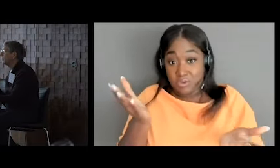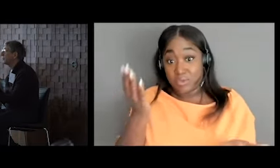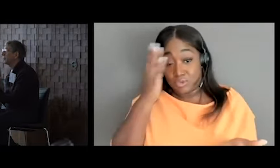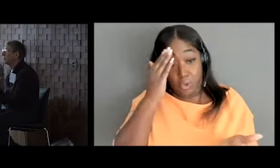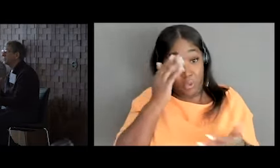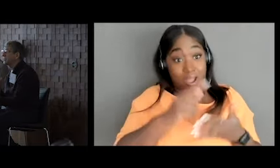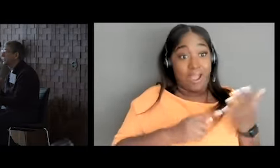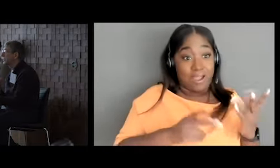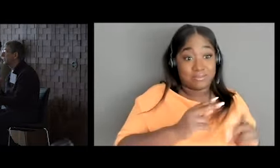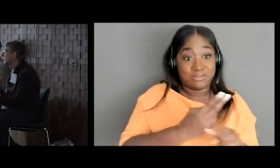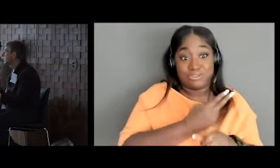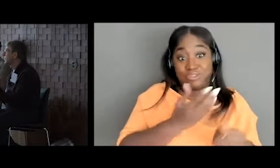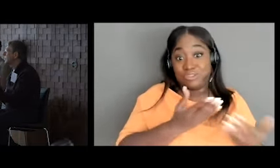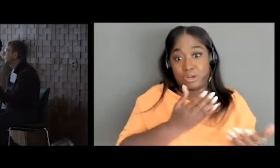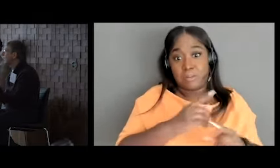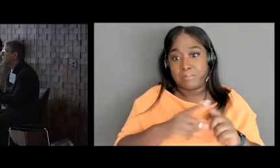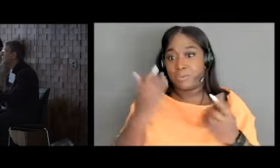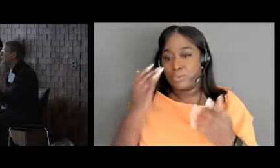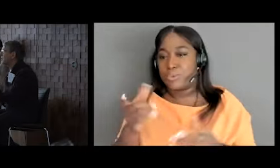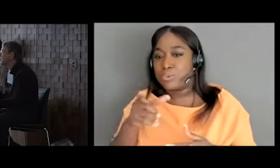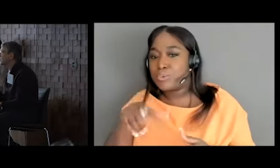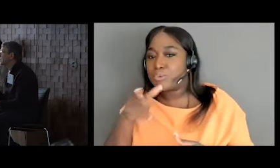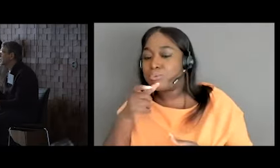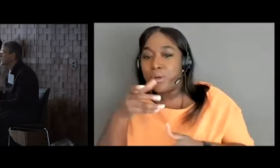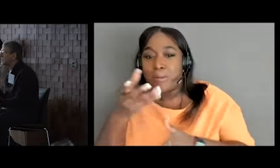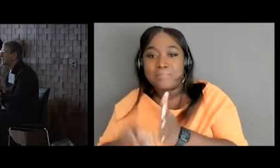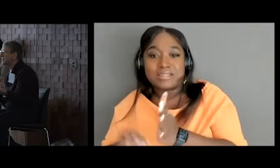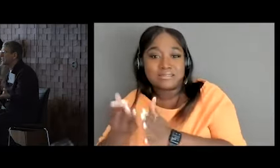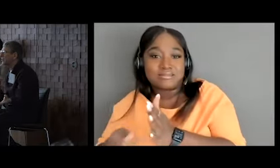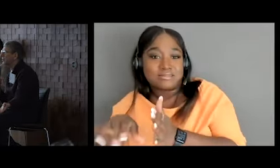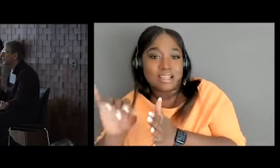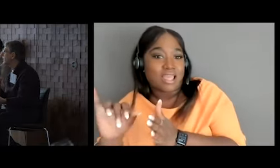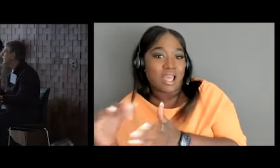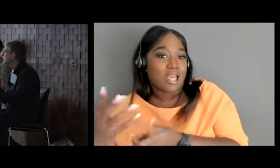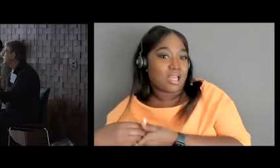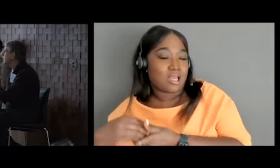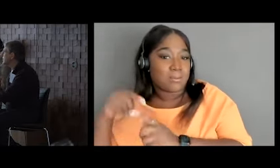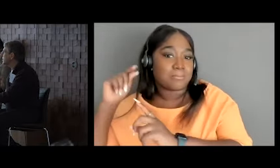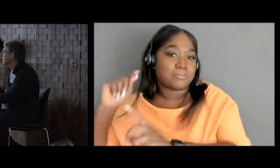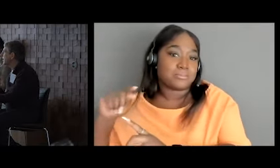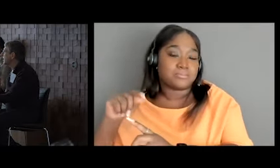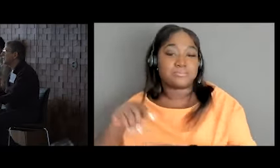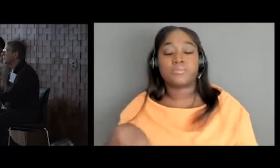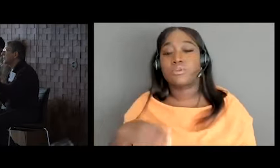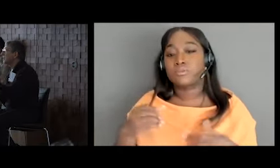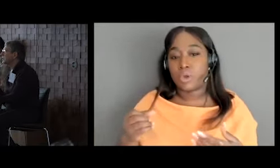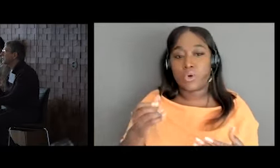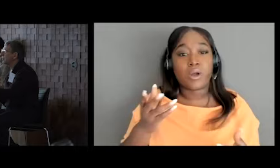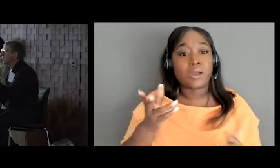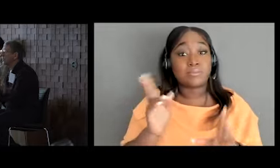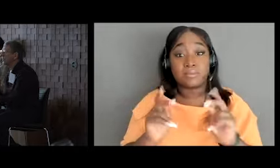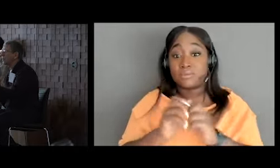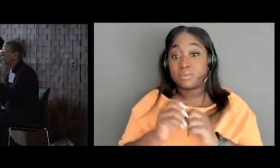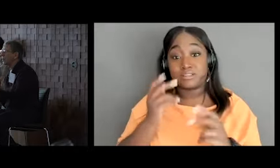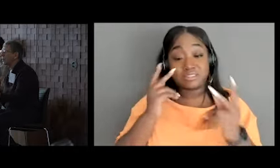true with people who have vision disabilities. You can look at census data and say this is where low income is versus not, and this is how